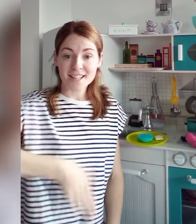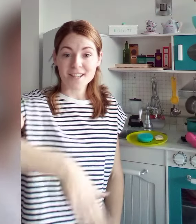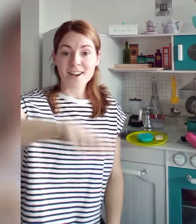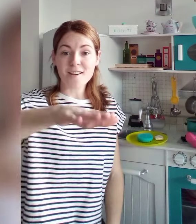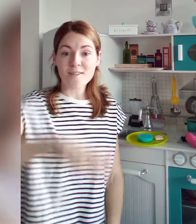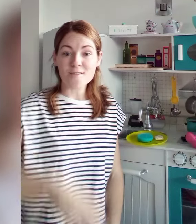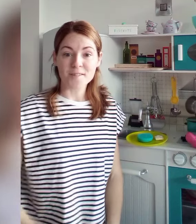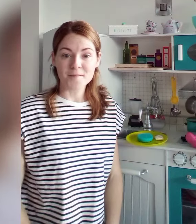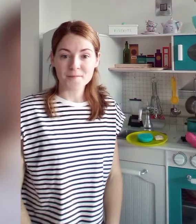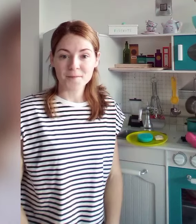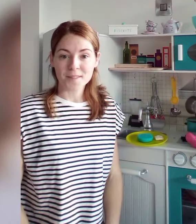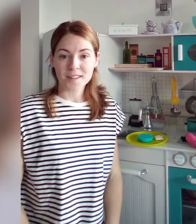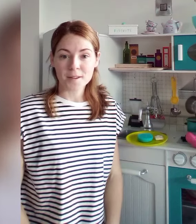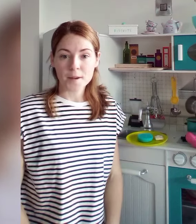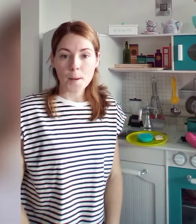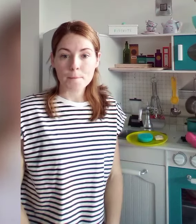Let's go!